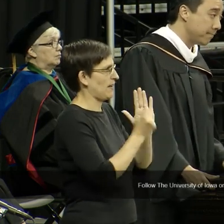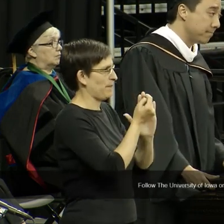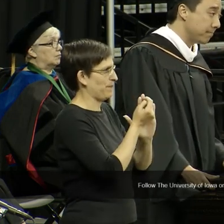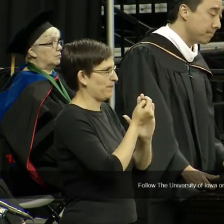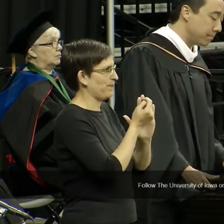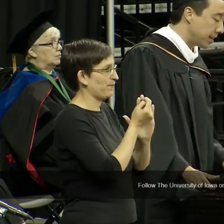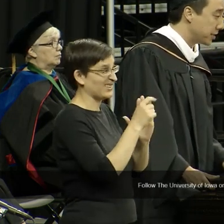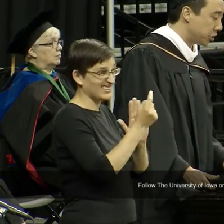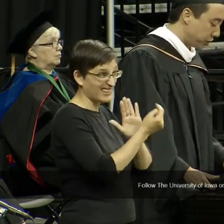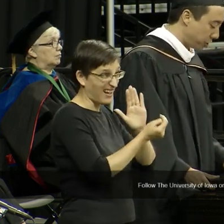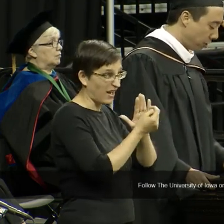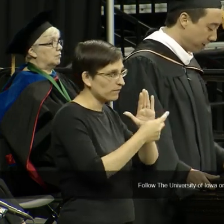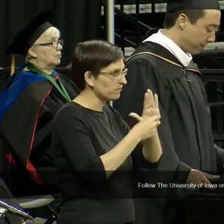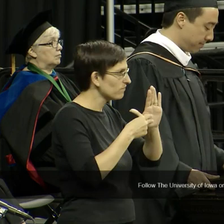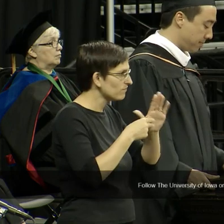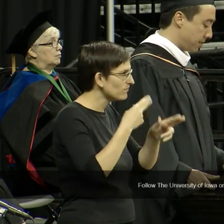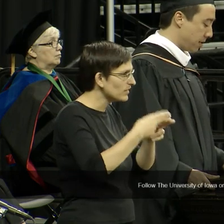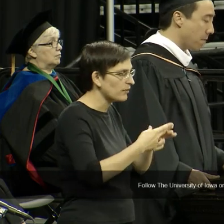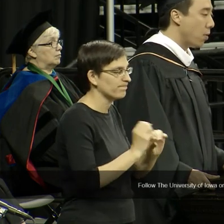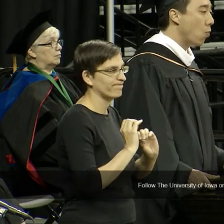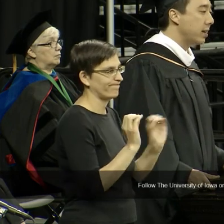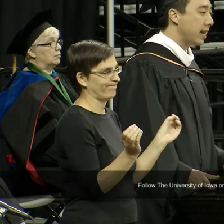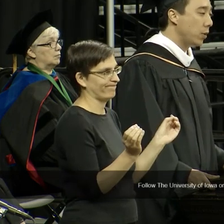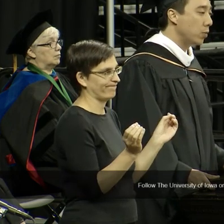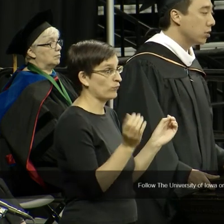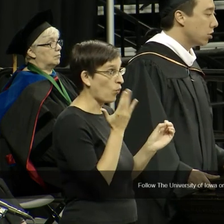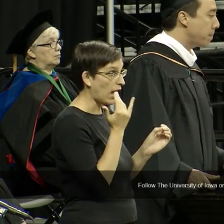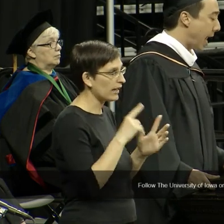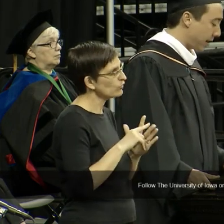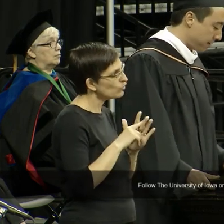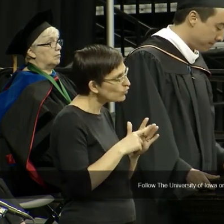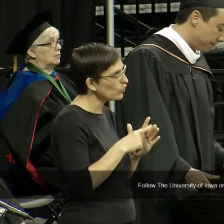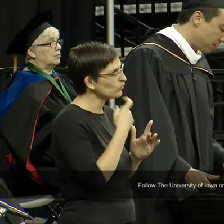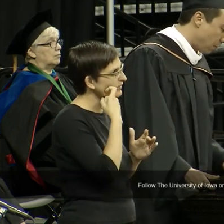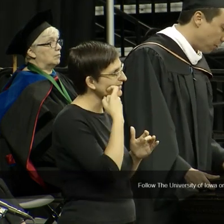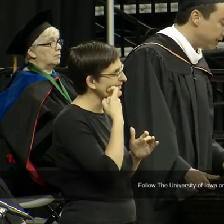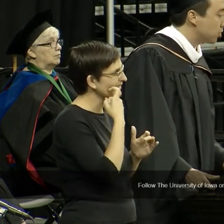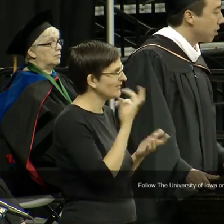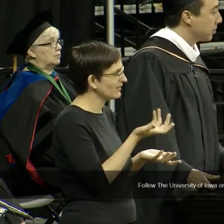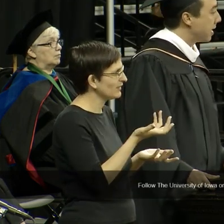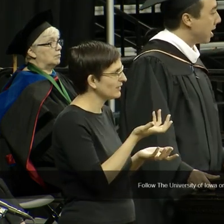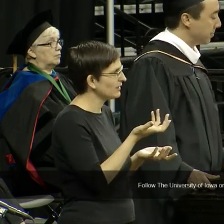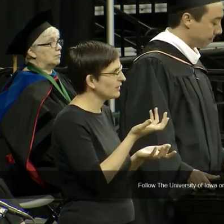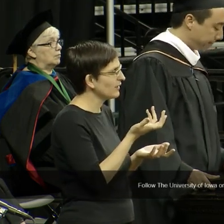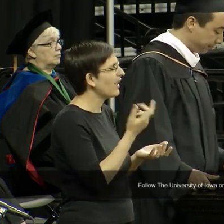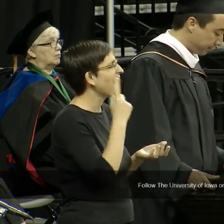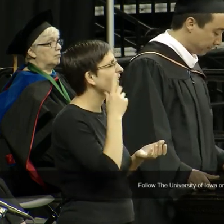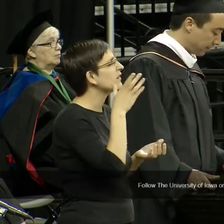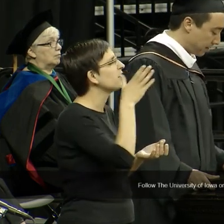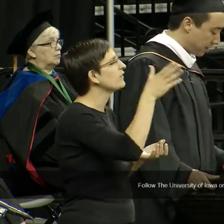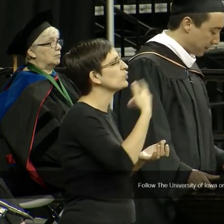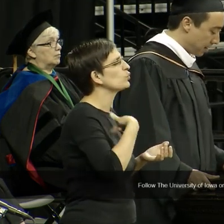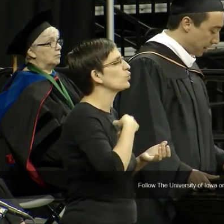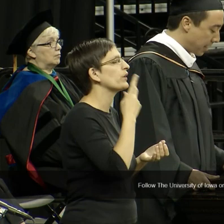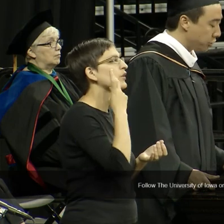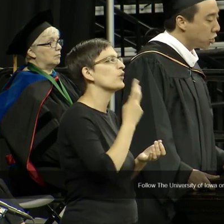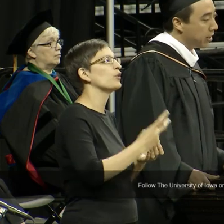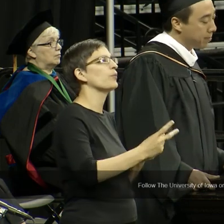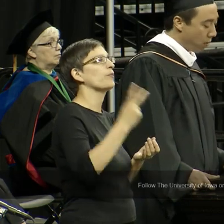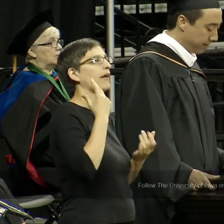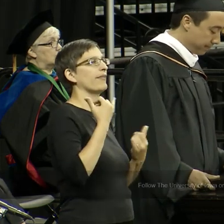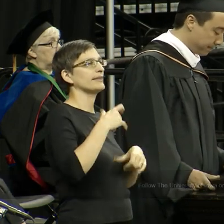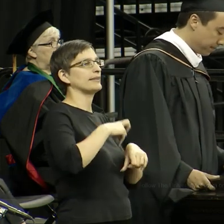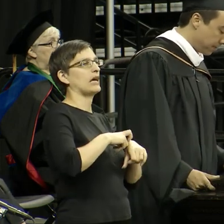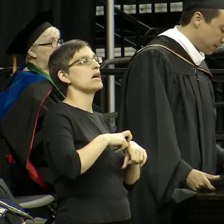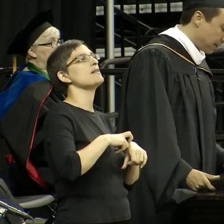yet because it just started. But one day we will look back on these troubled times as a